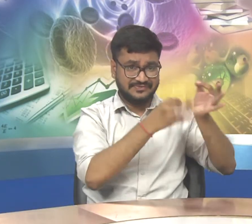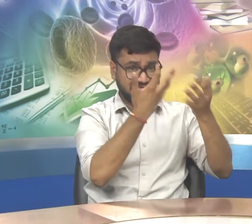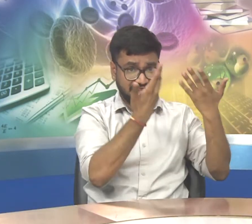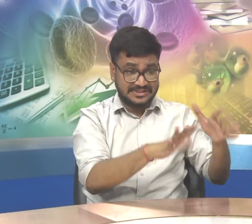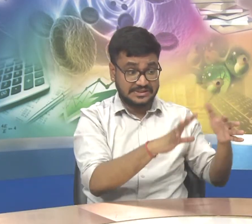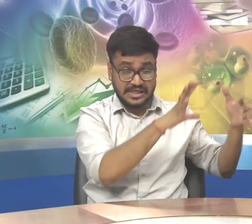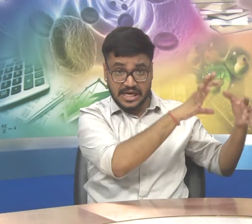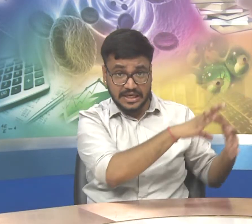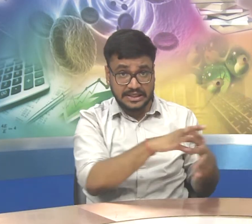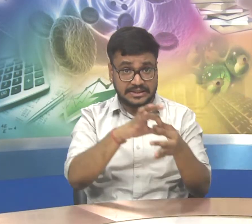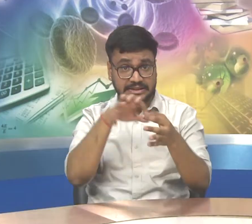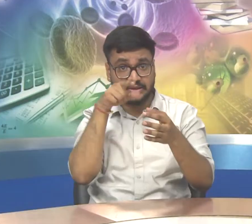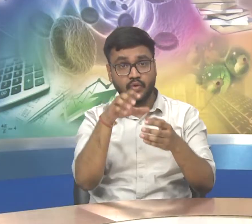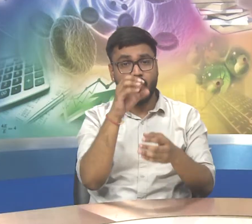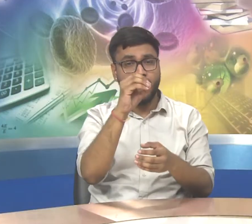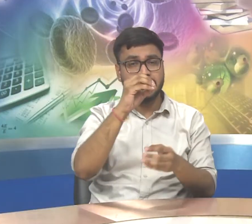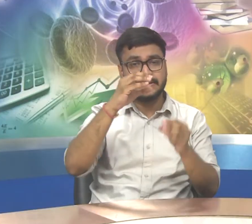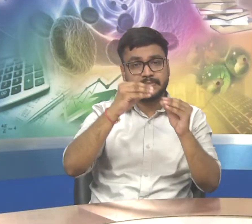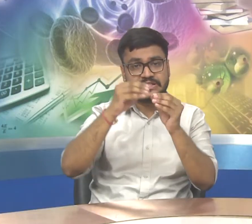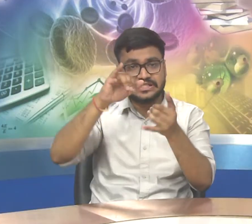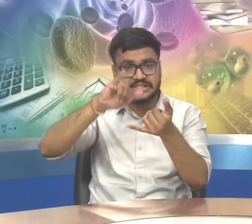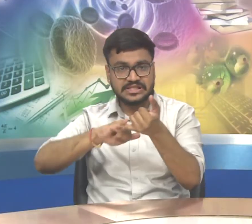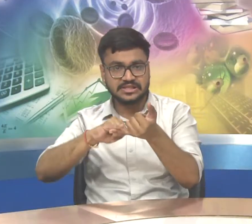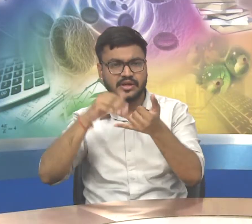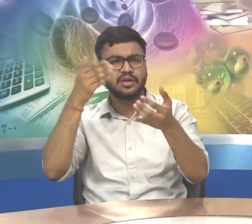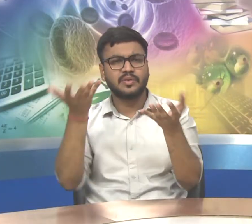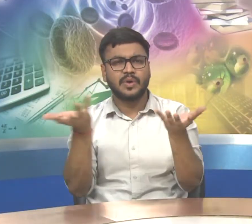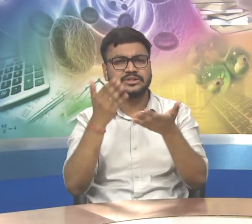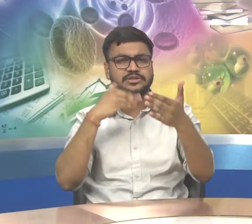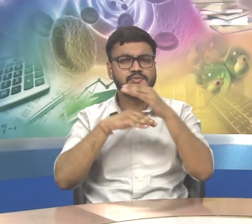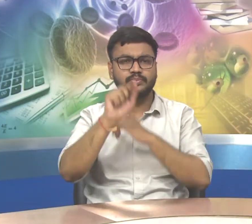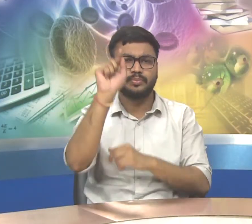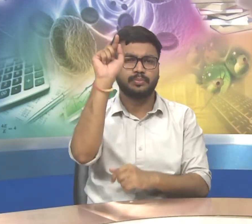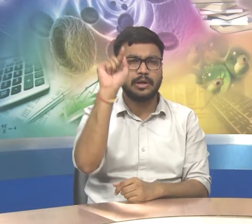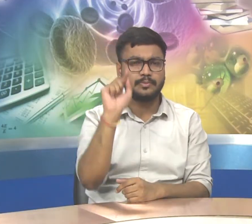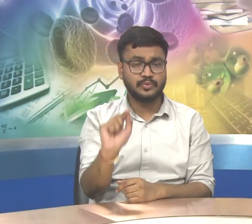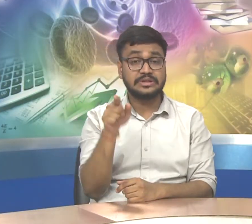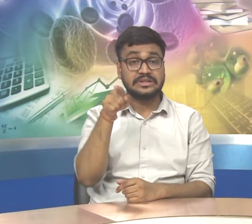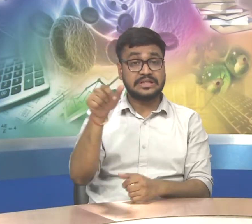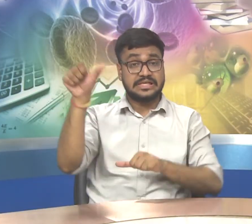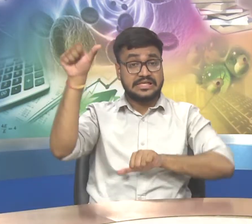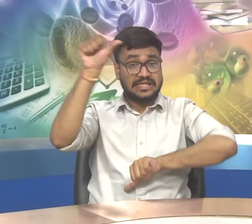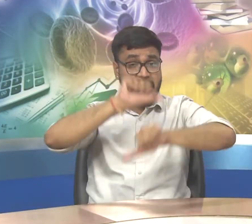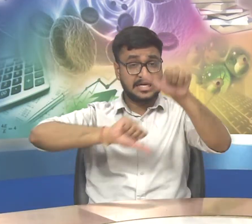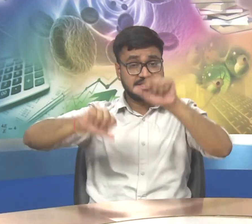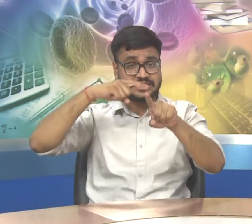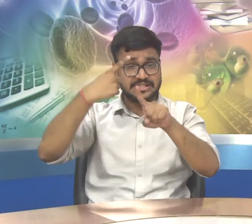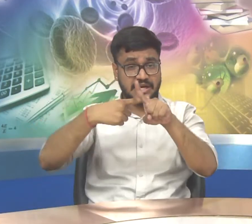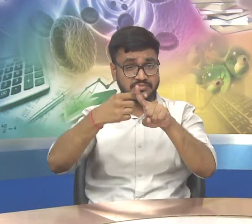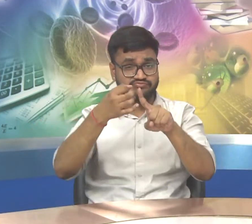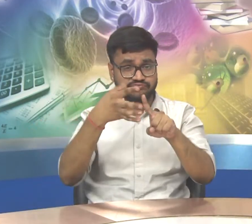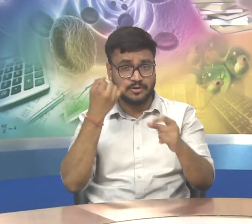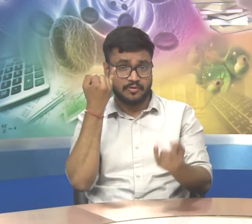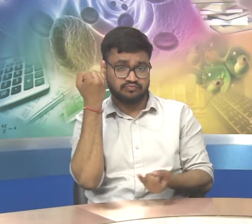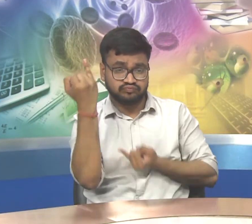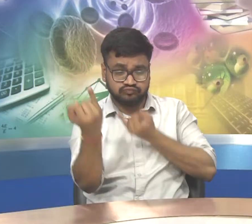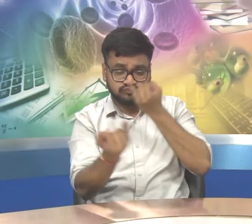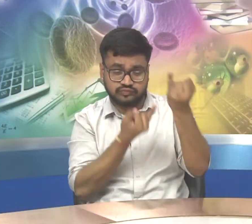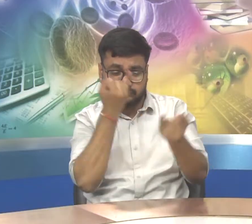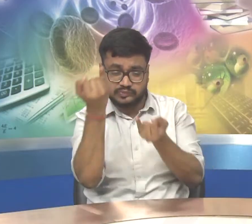We know what is hydrogen scale, and later it has been changed to oxygen based scale.